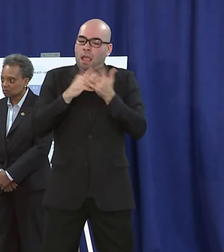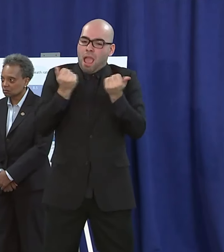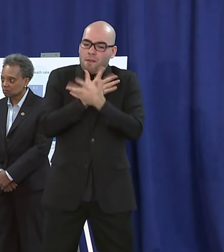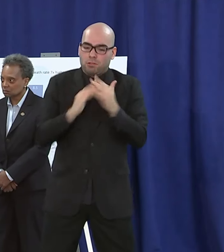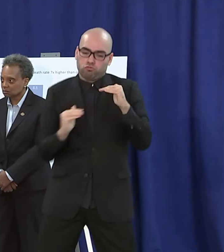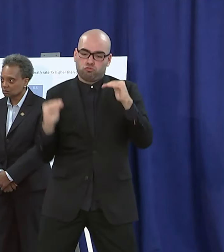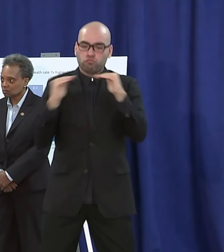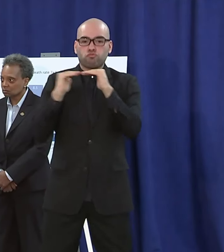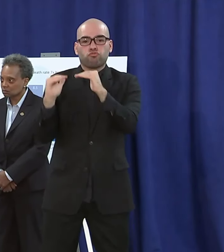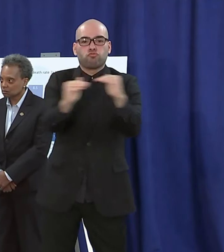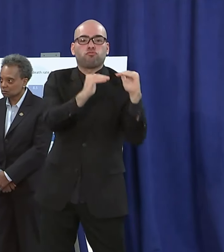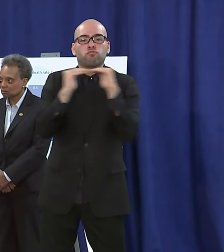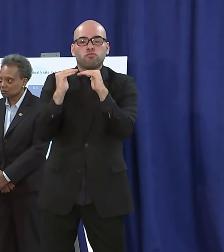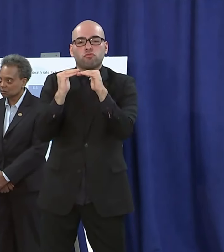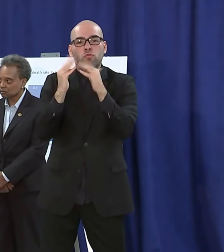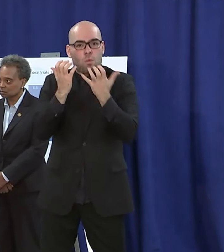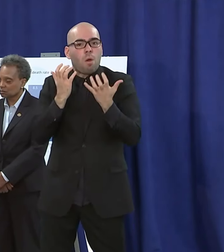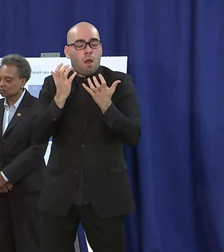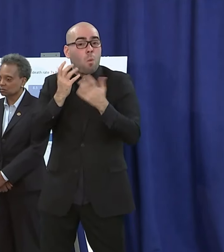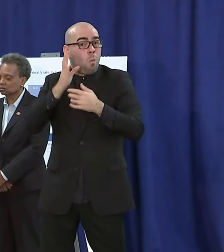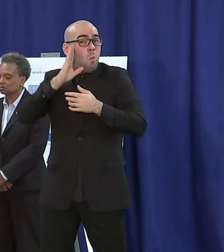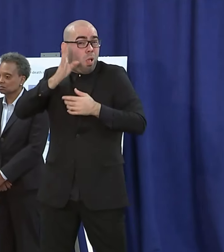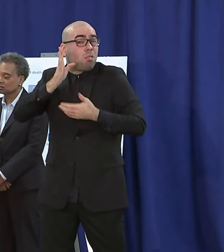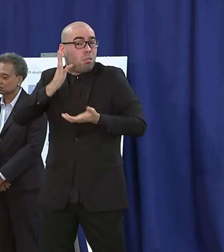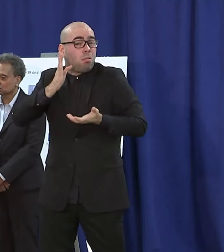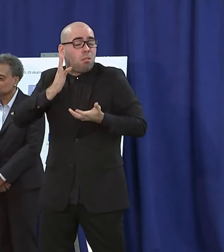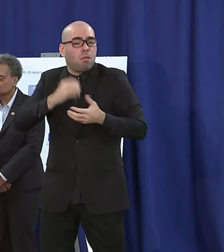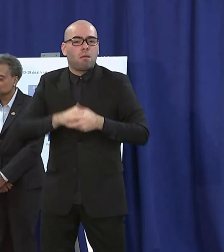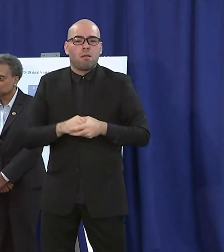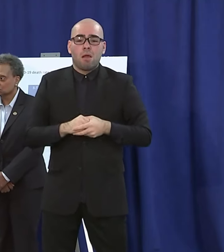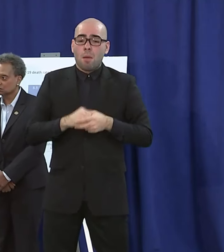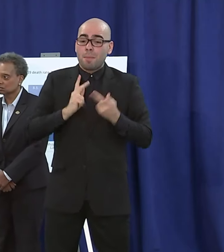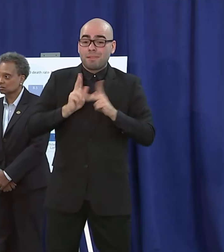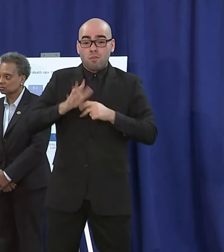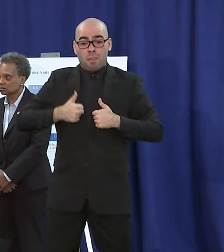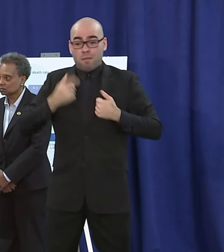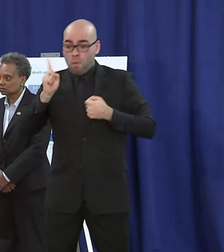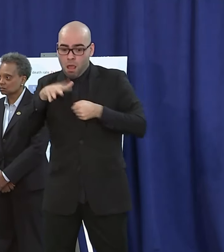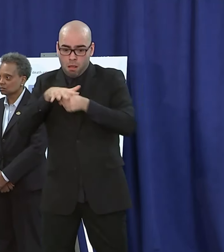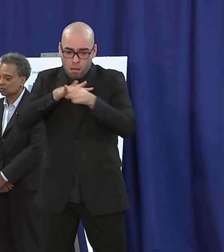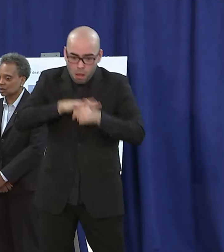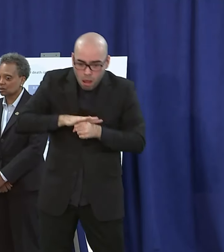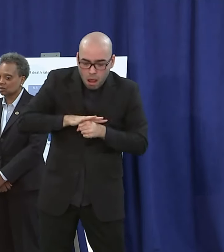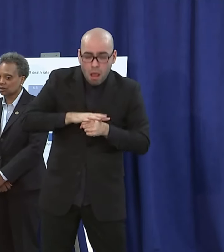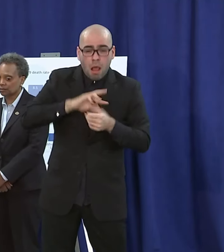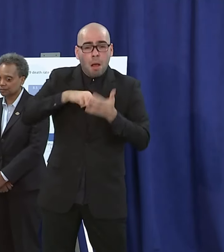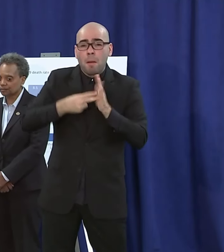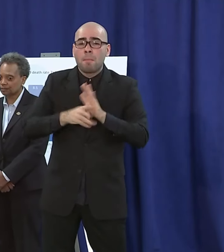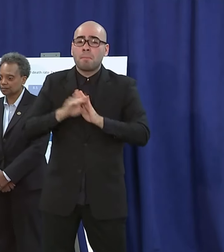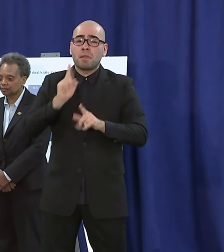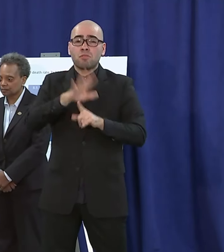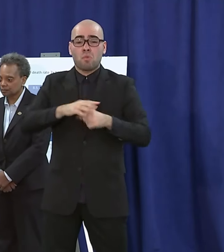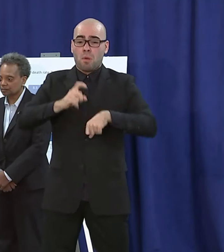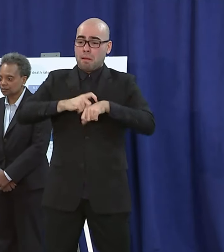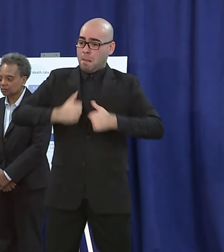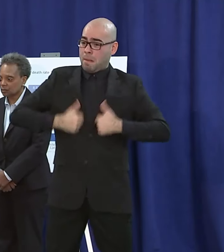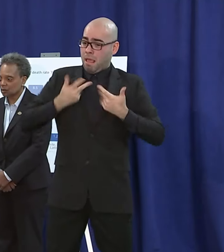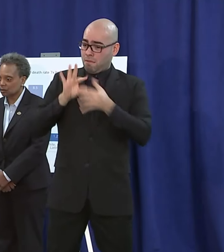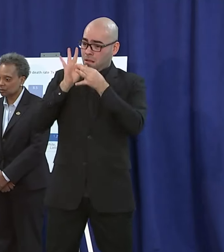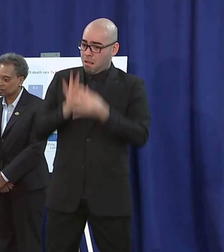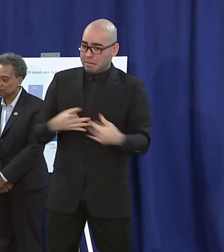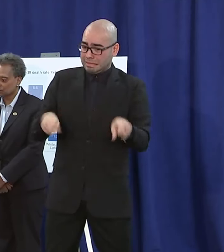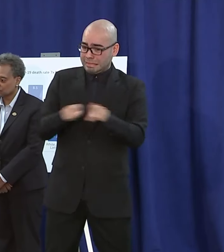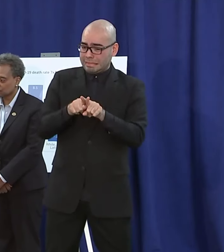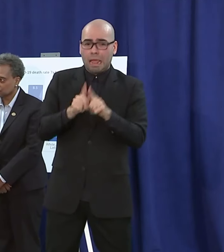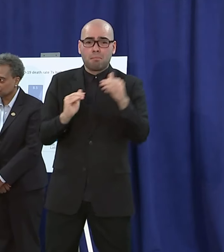difference. No one should have where they live determine how long they live. That's right. Thank you. Thank